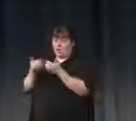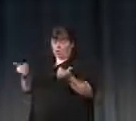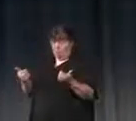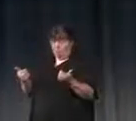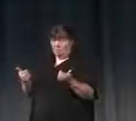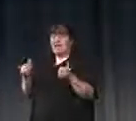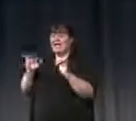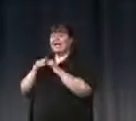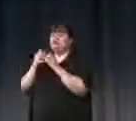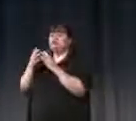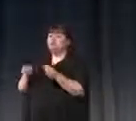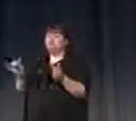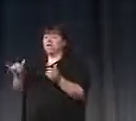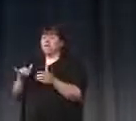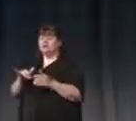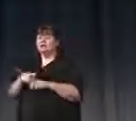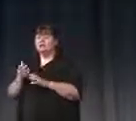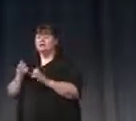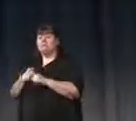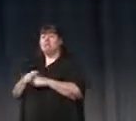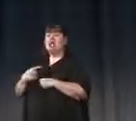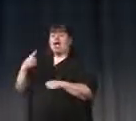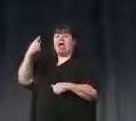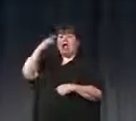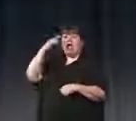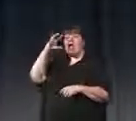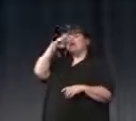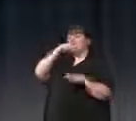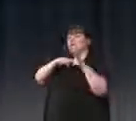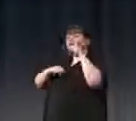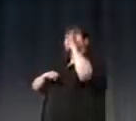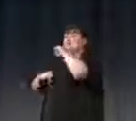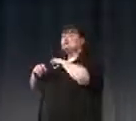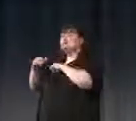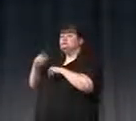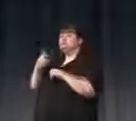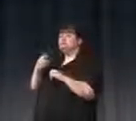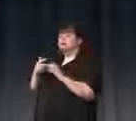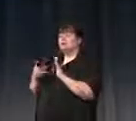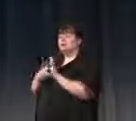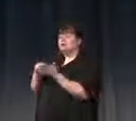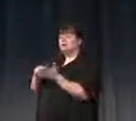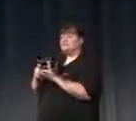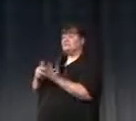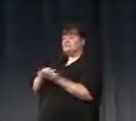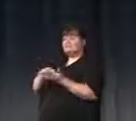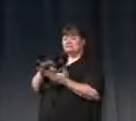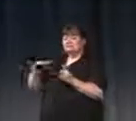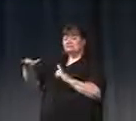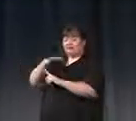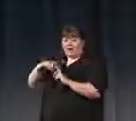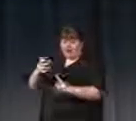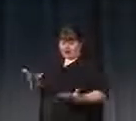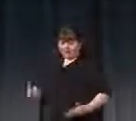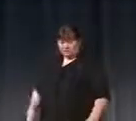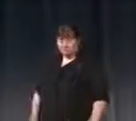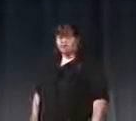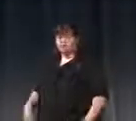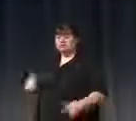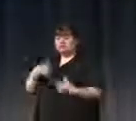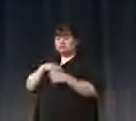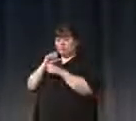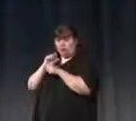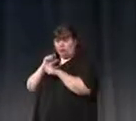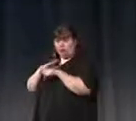way that you could solve this is by making assumptions about the sound source and the filter. And so what we've been working on